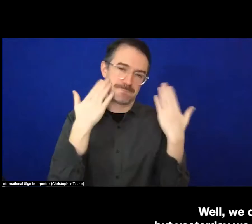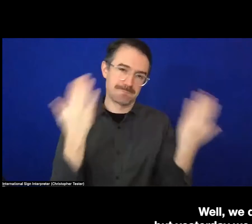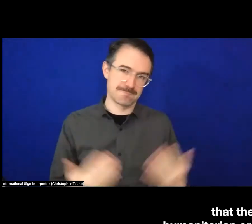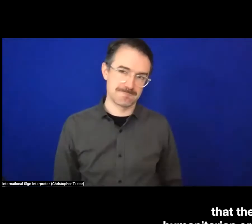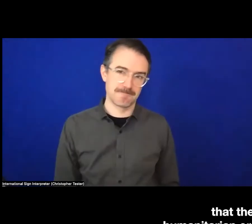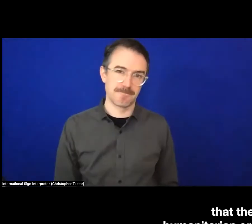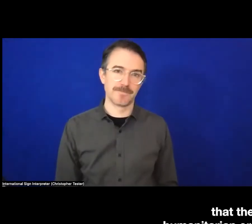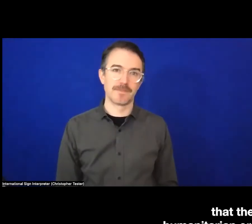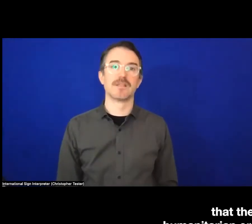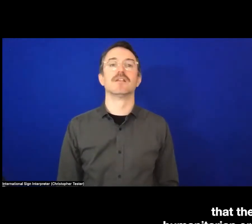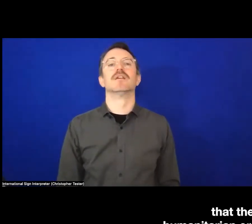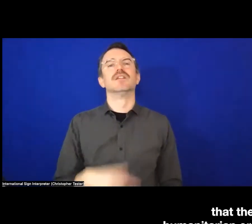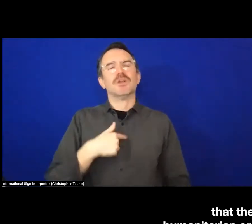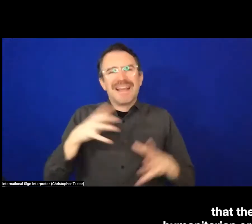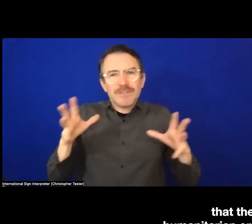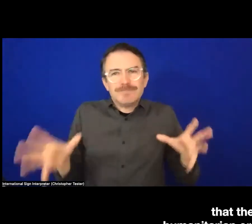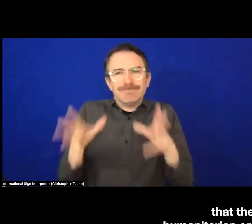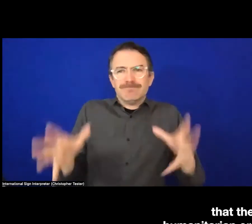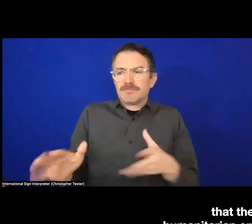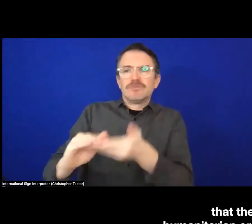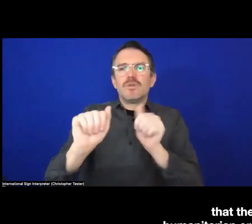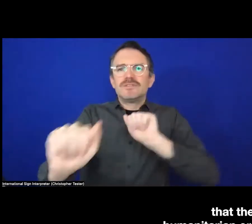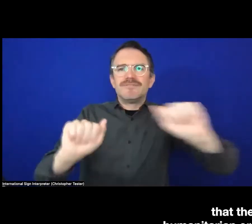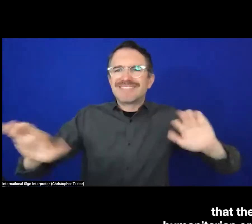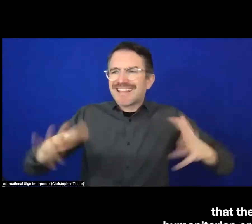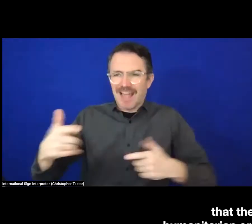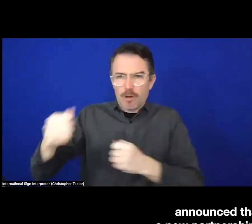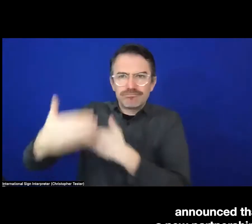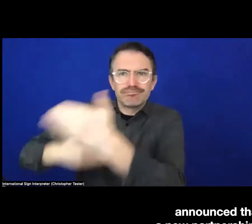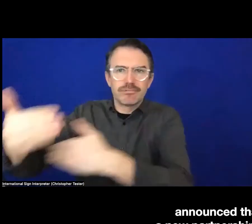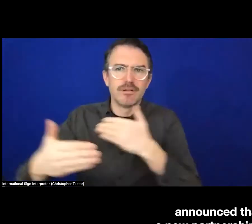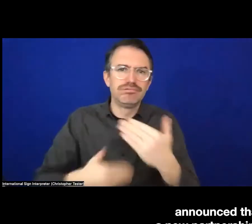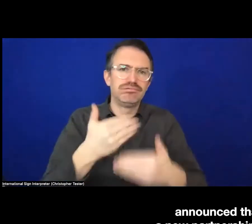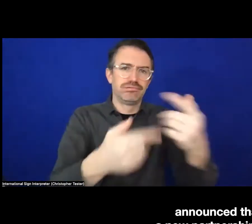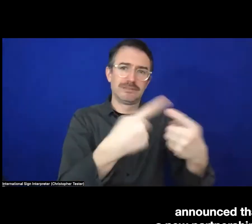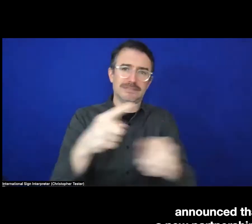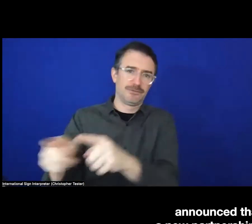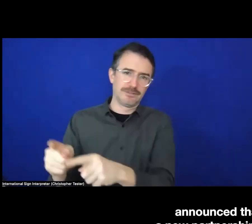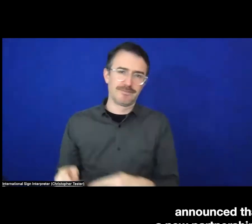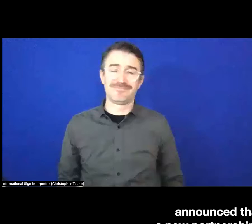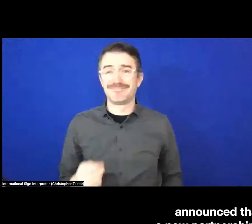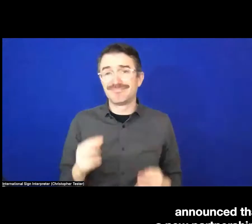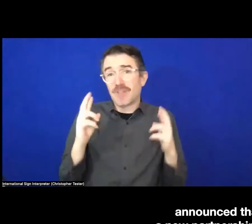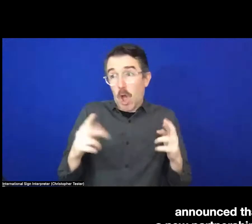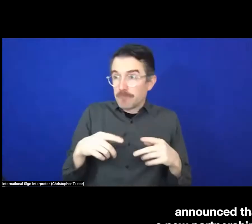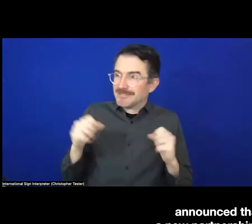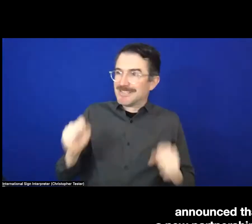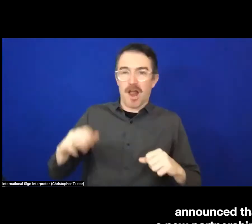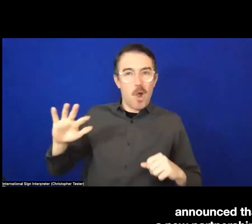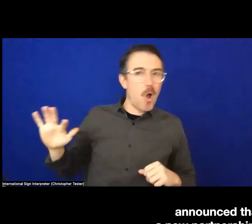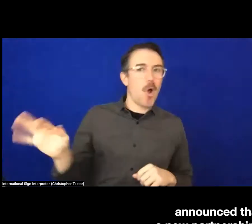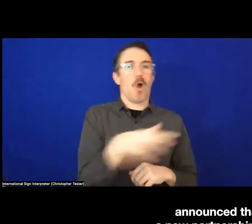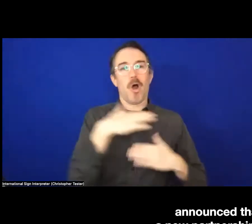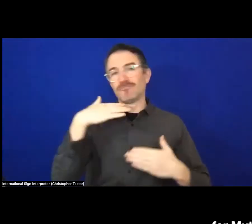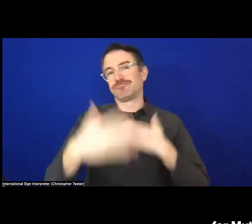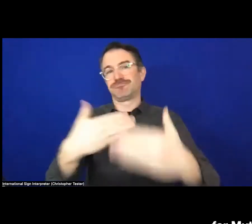got an interesting news that the 6 largest humanitarian organizations in Norway announced that they have formed a new partnership